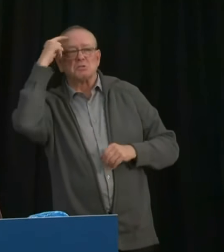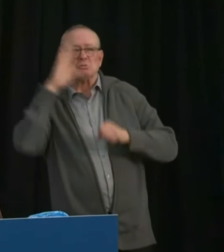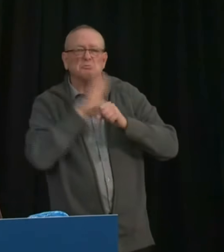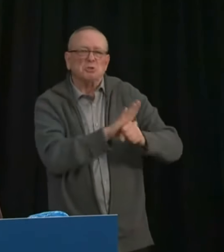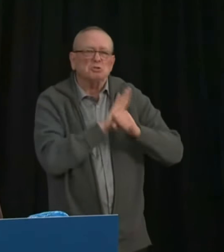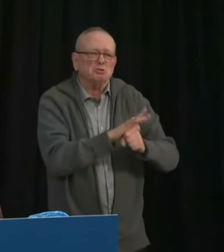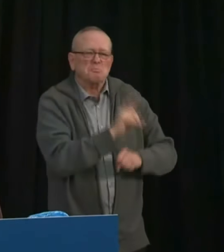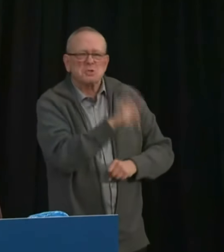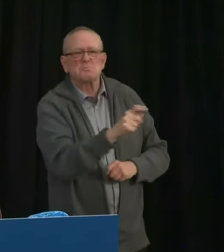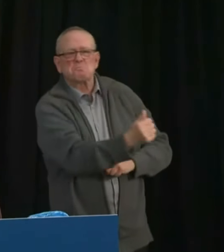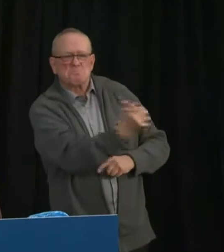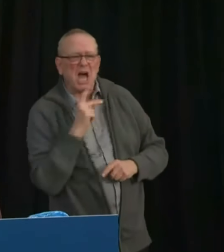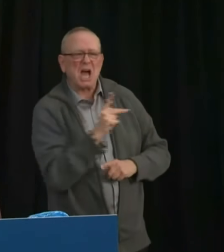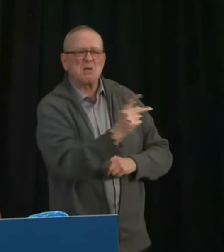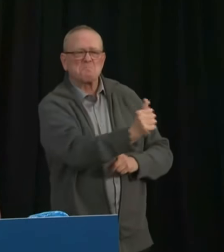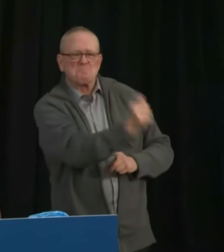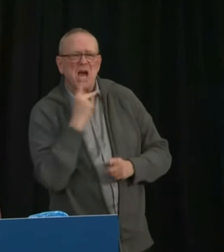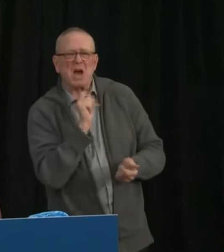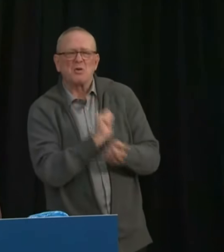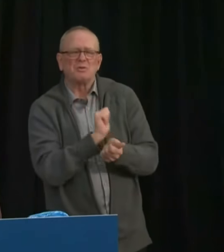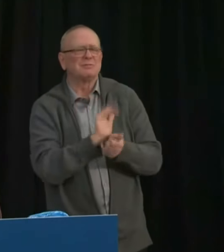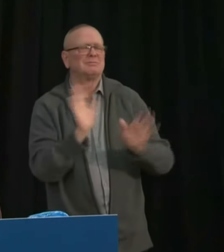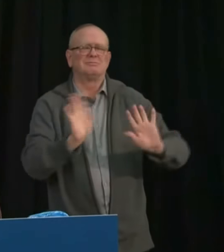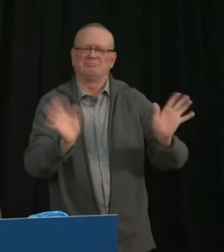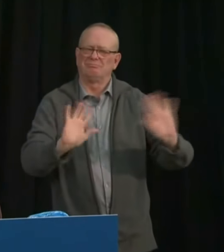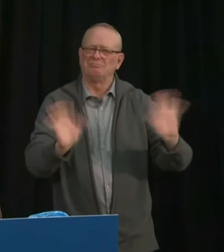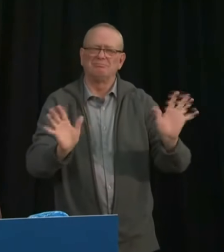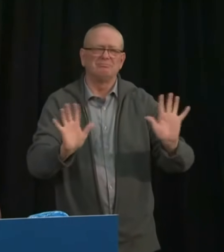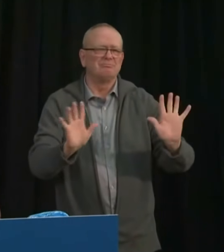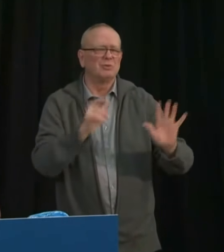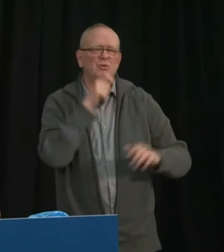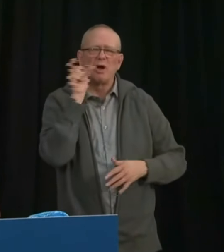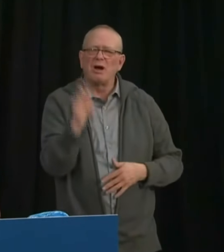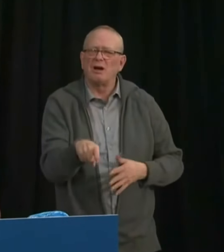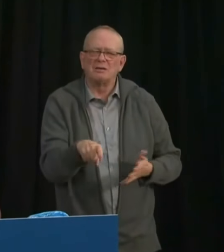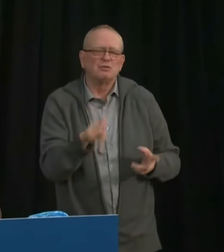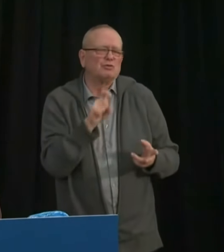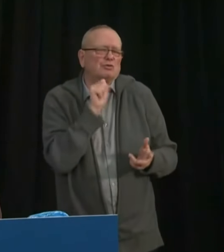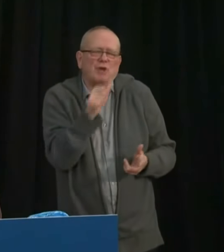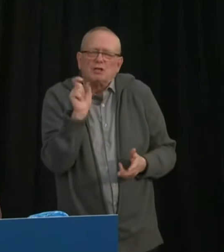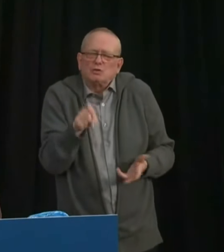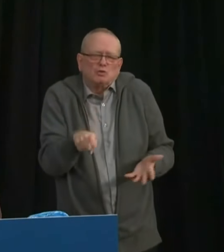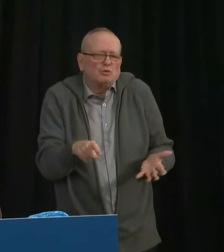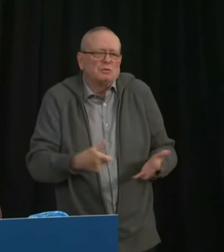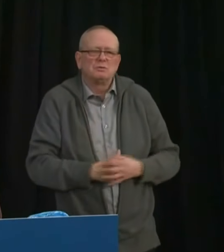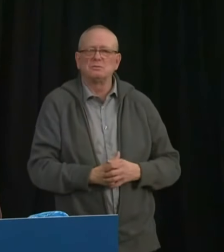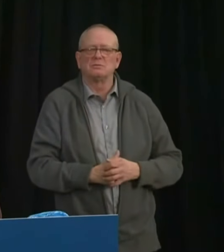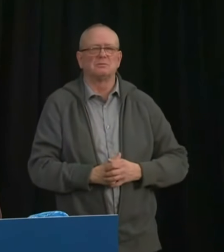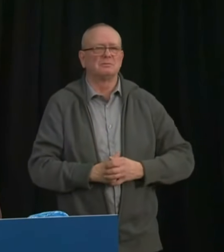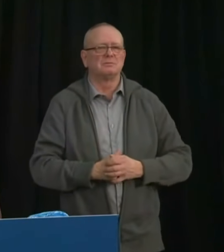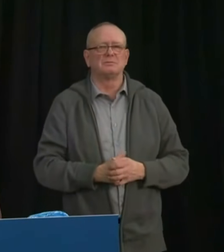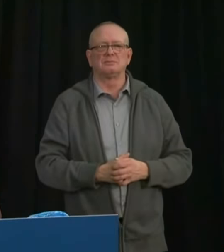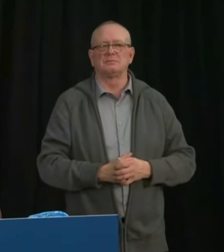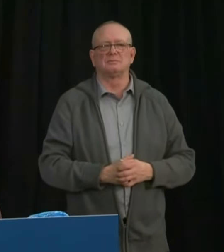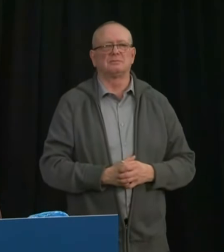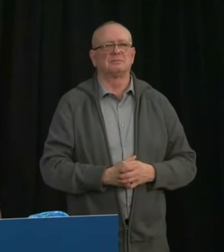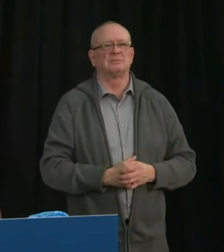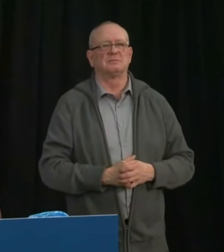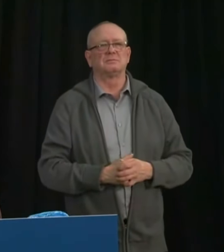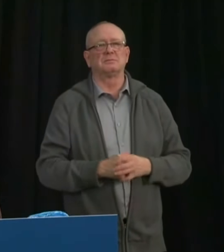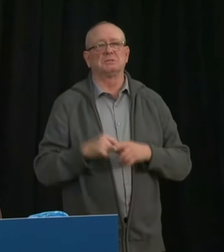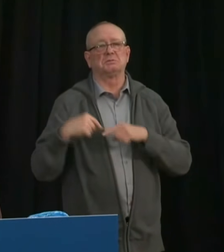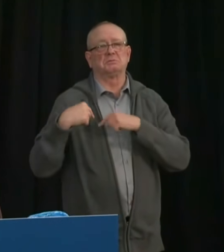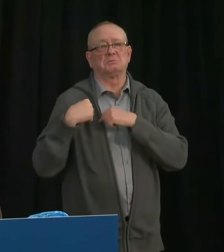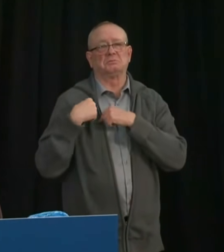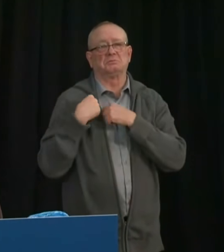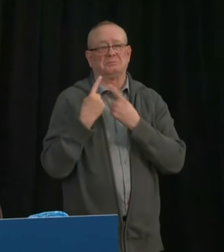in the workplace at risk. Turning to today's case numbers. Over the last 24 hours, we have